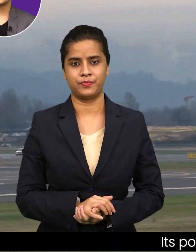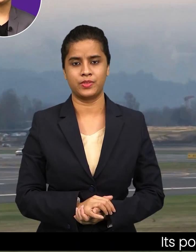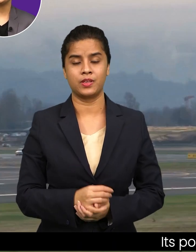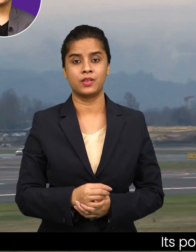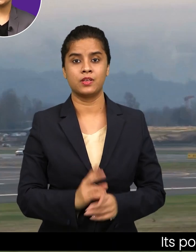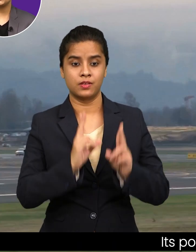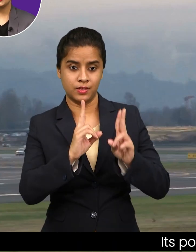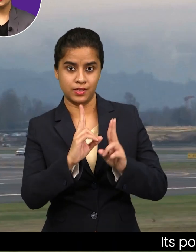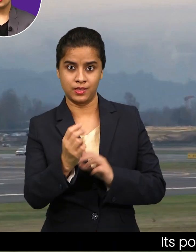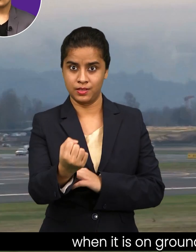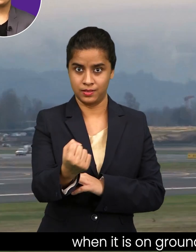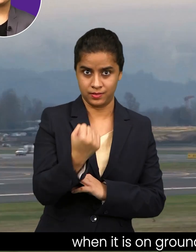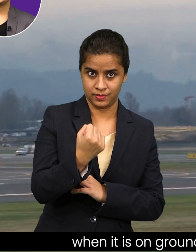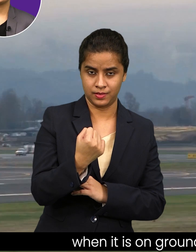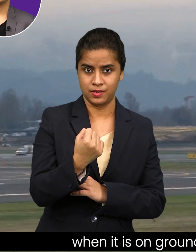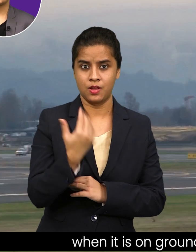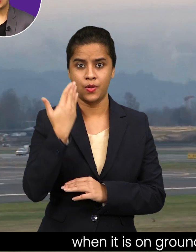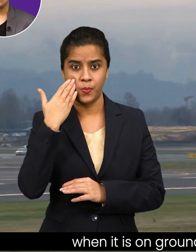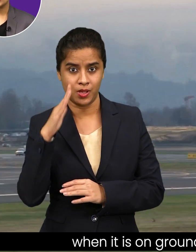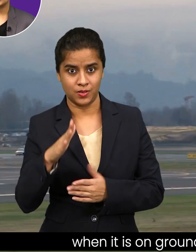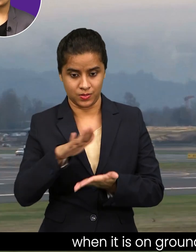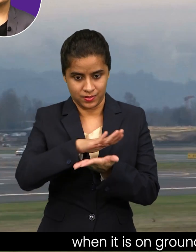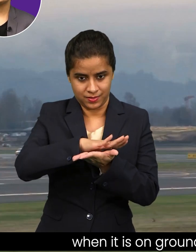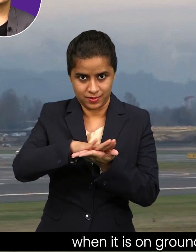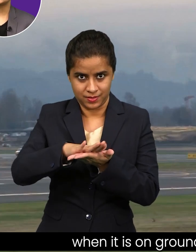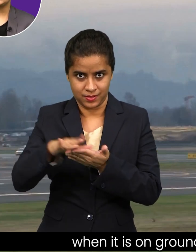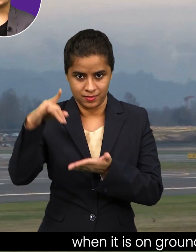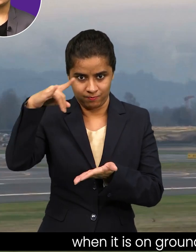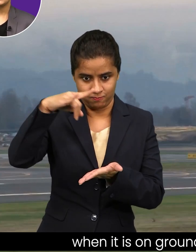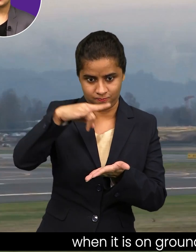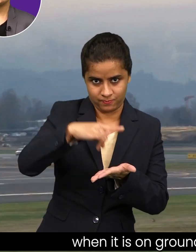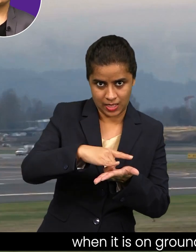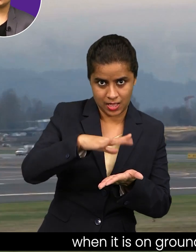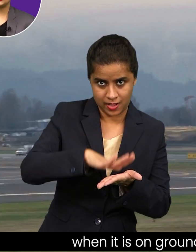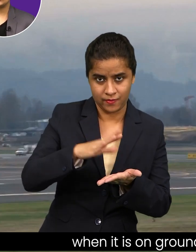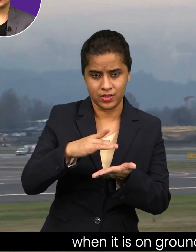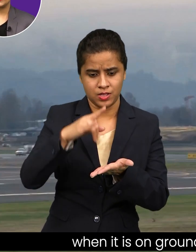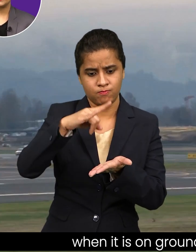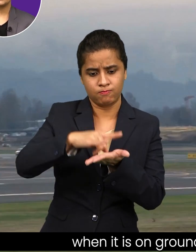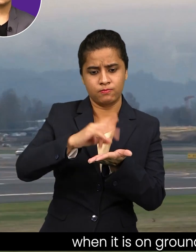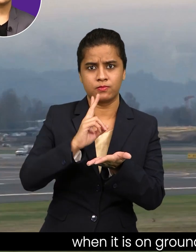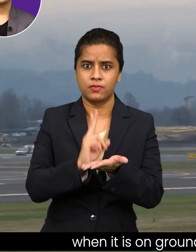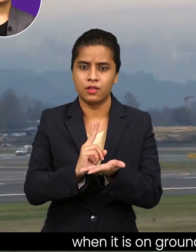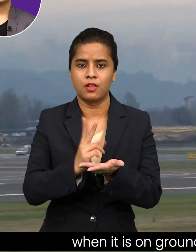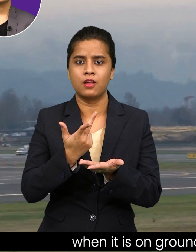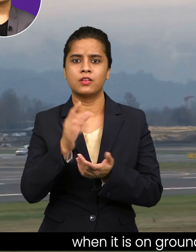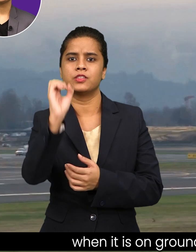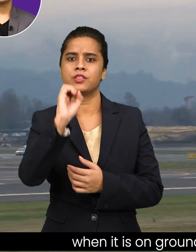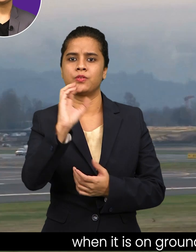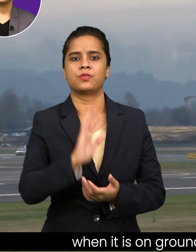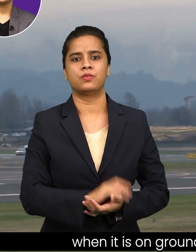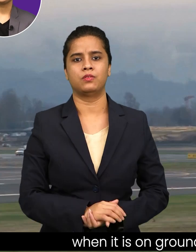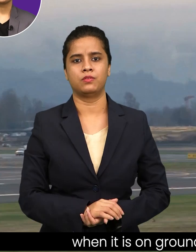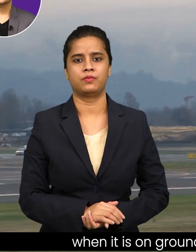Its potential energy when it is on ground is also considered as 0.